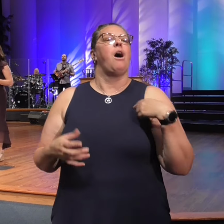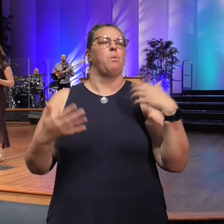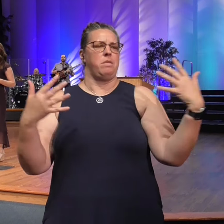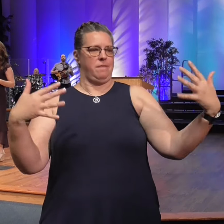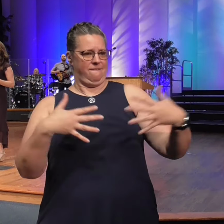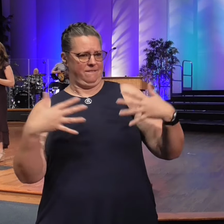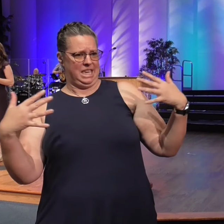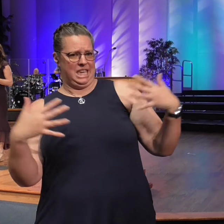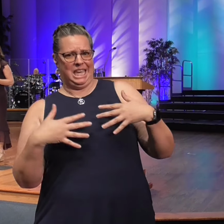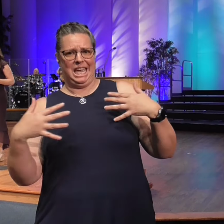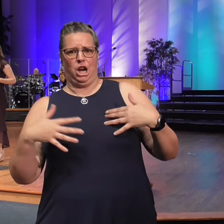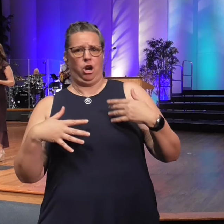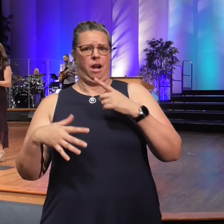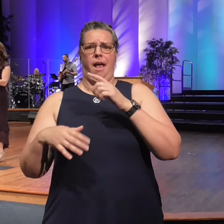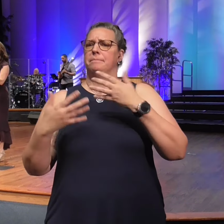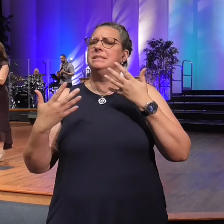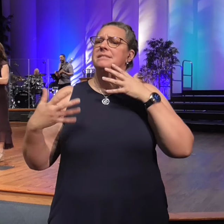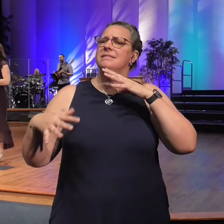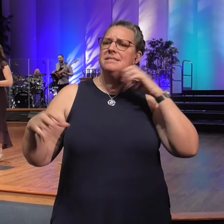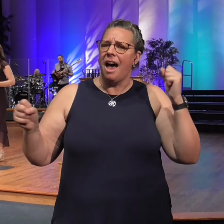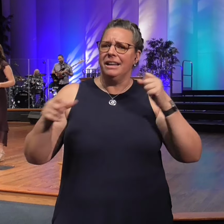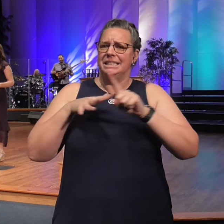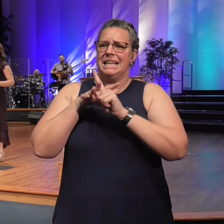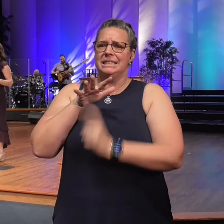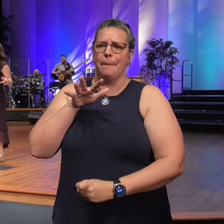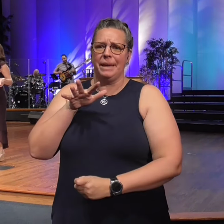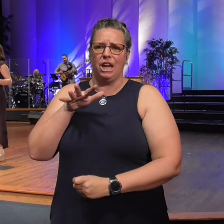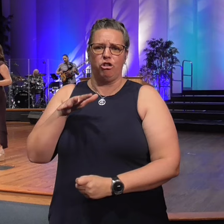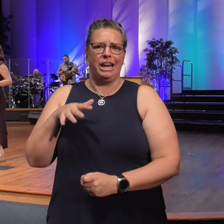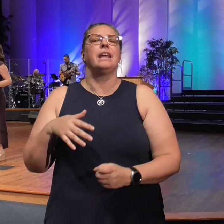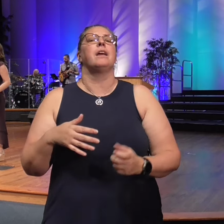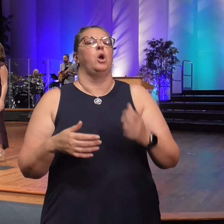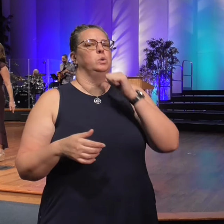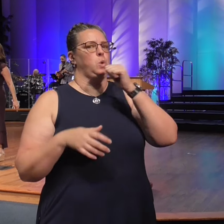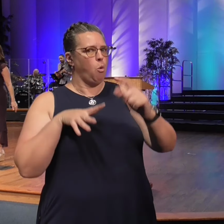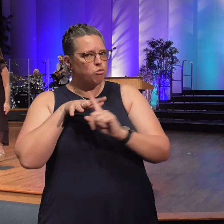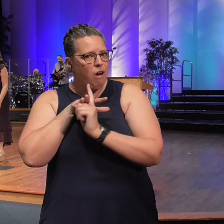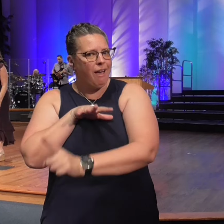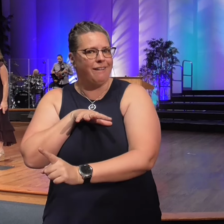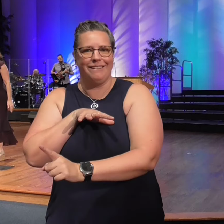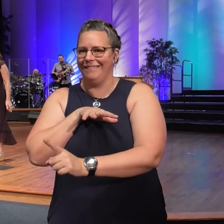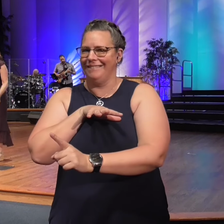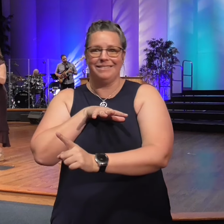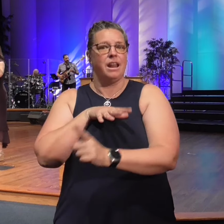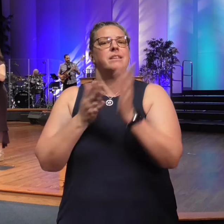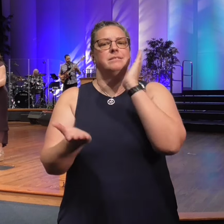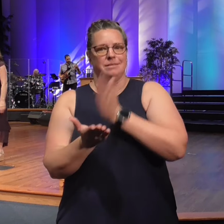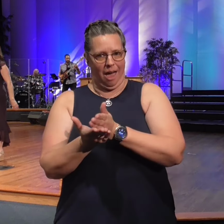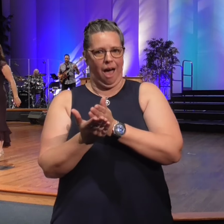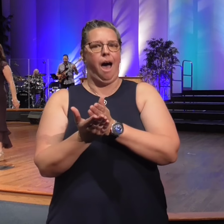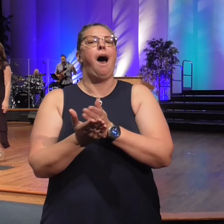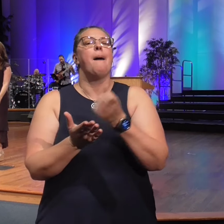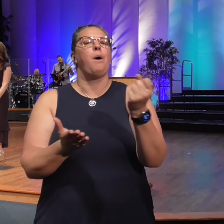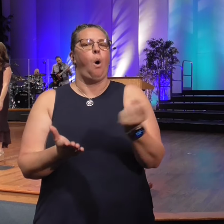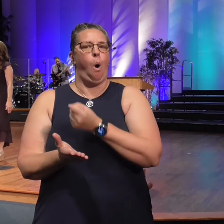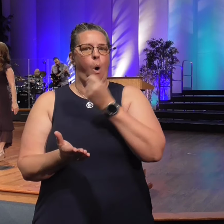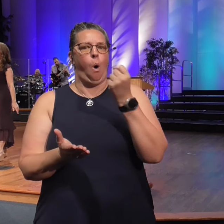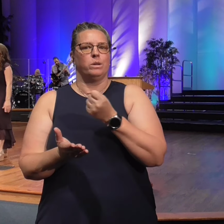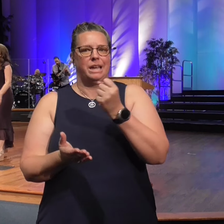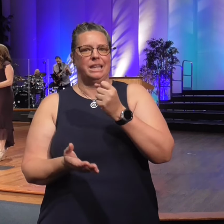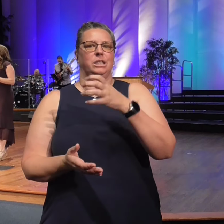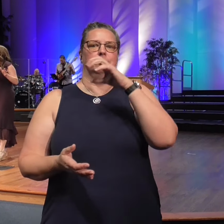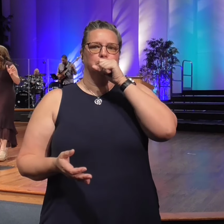done some disappearing. Bow to the mighty, but don't run. Stop holding your